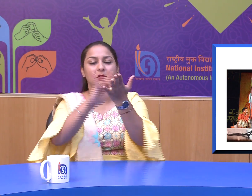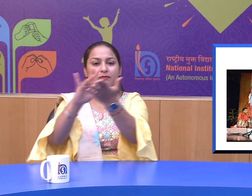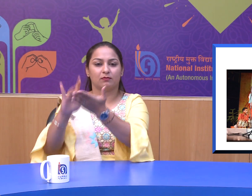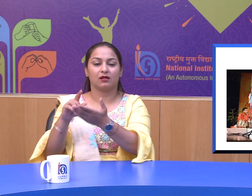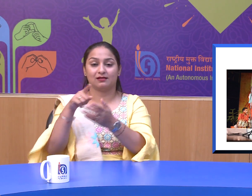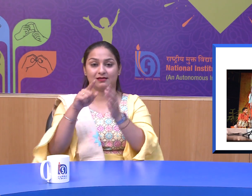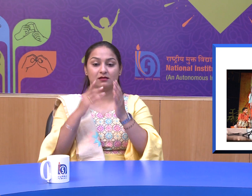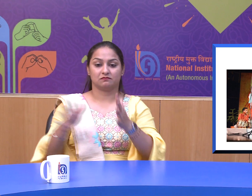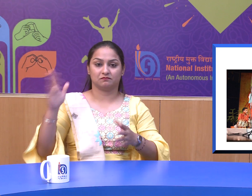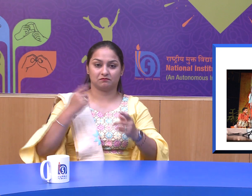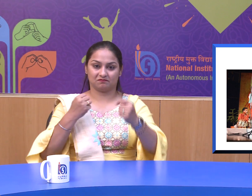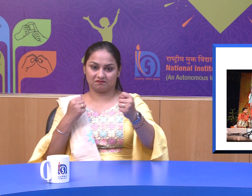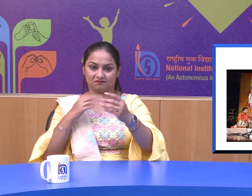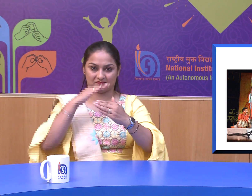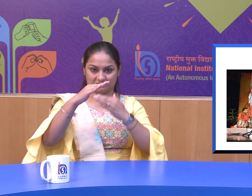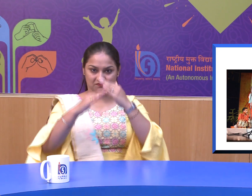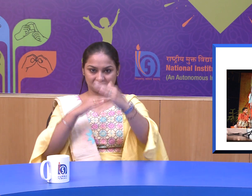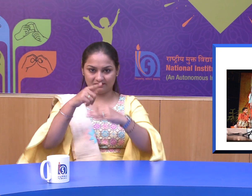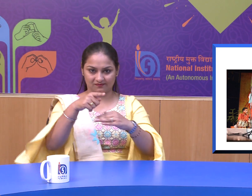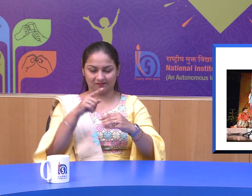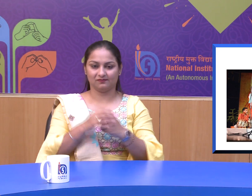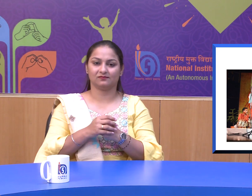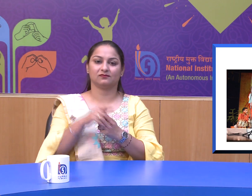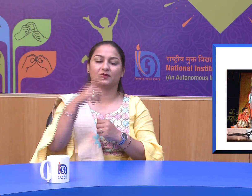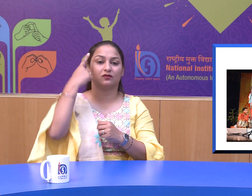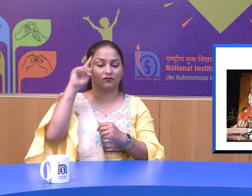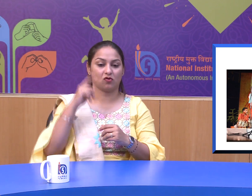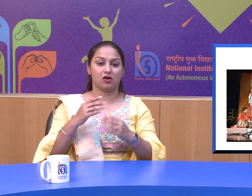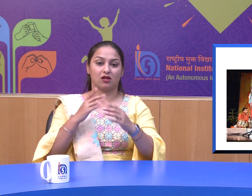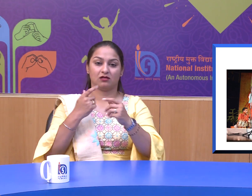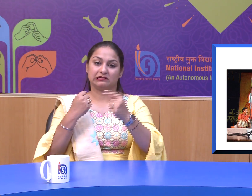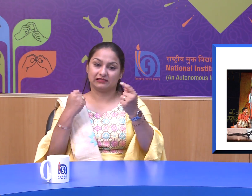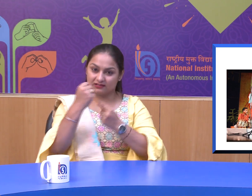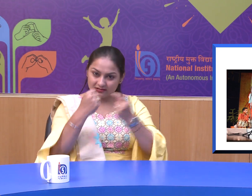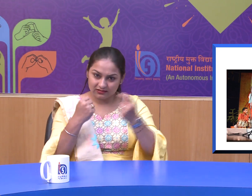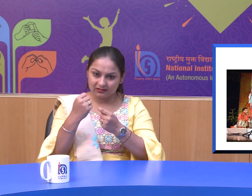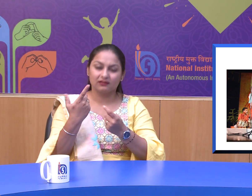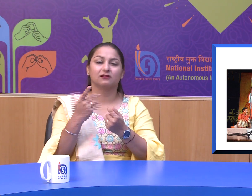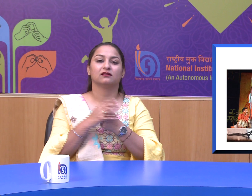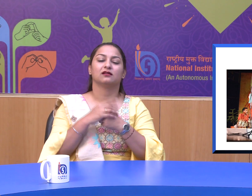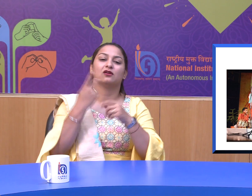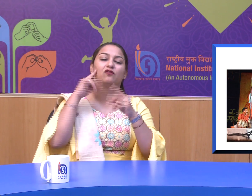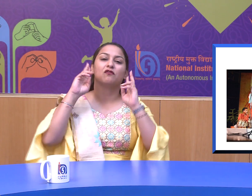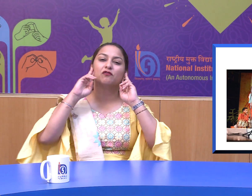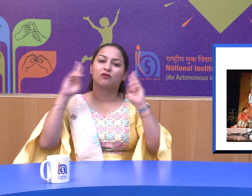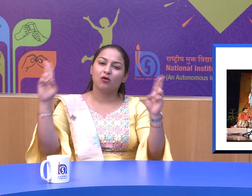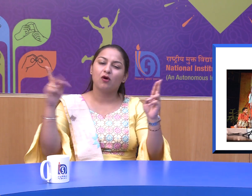martial arts were developed, while wrestling has been popular all over